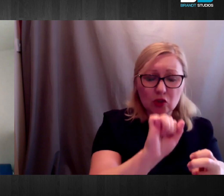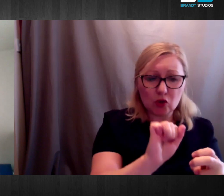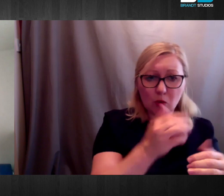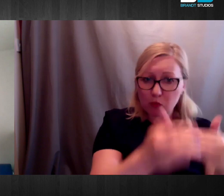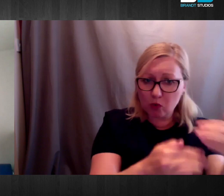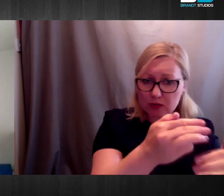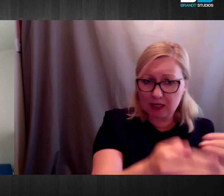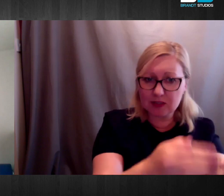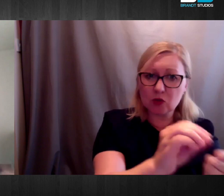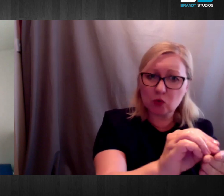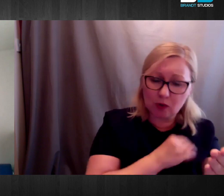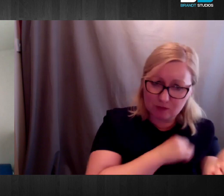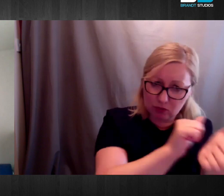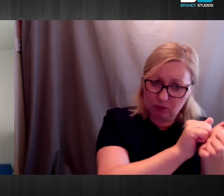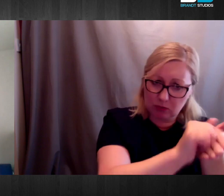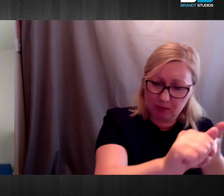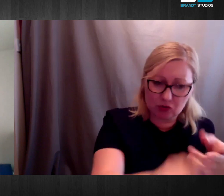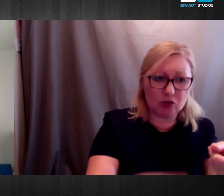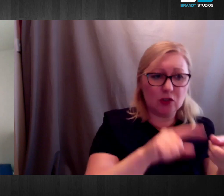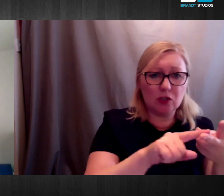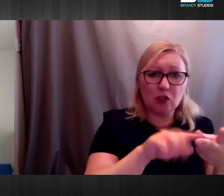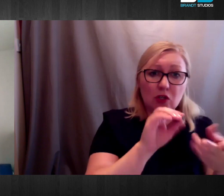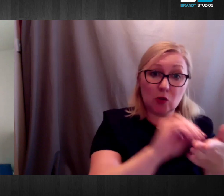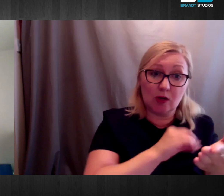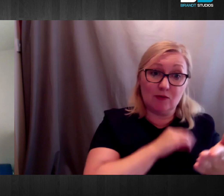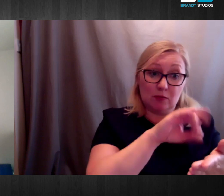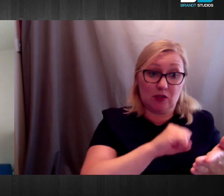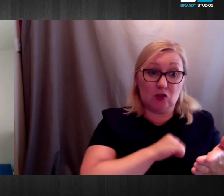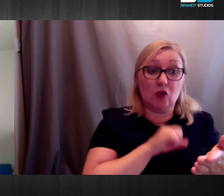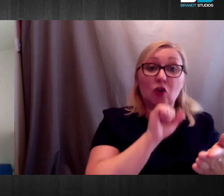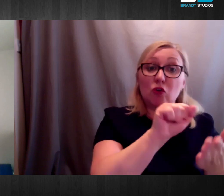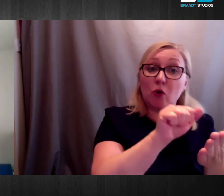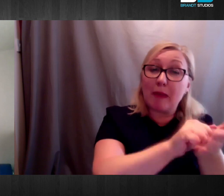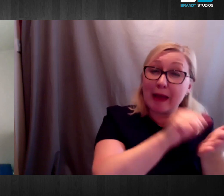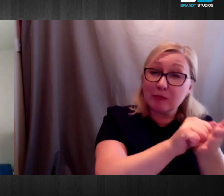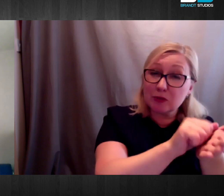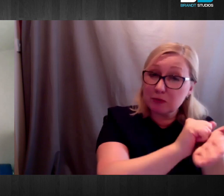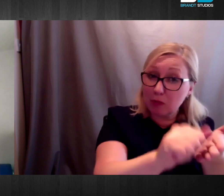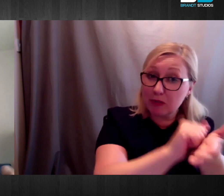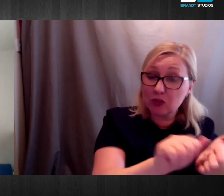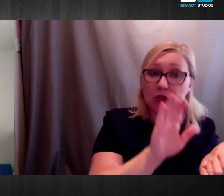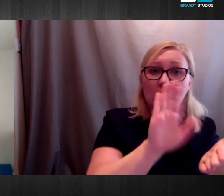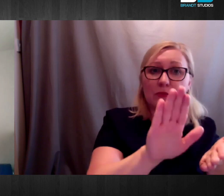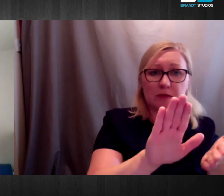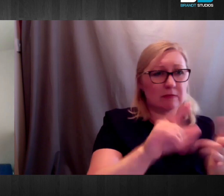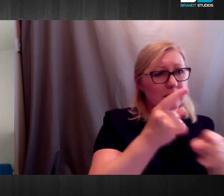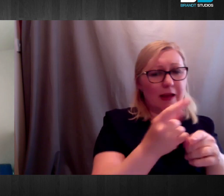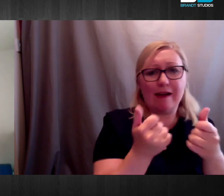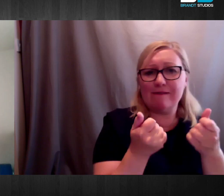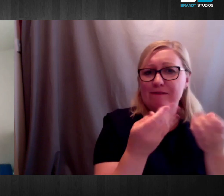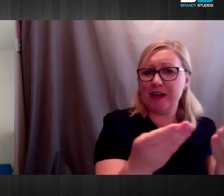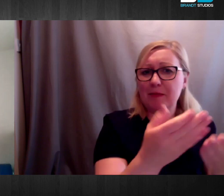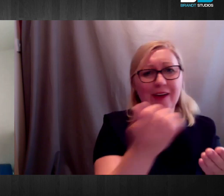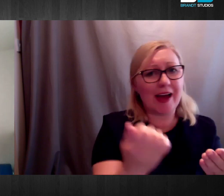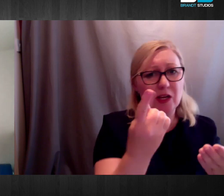to publish their data, their outputs, as quickly as possible and open access, so that there is no delay in getting